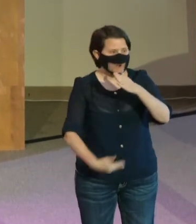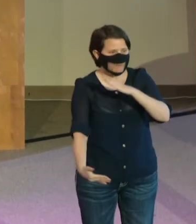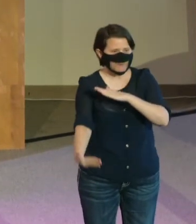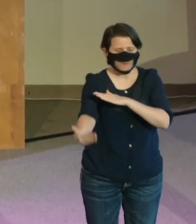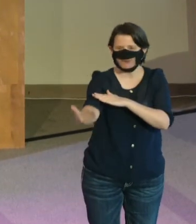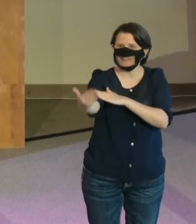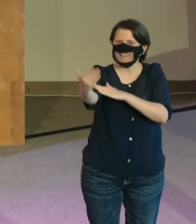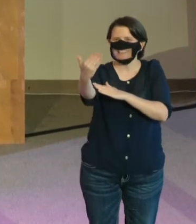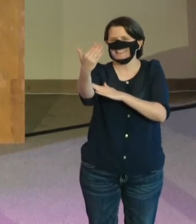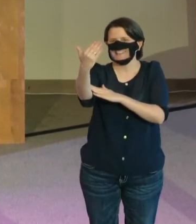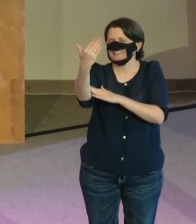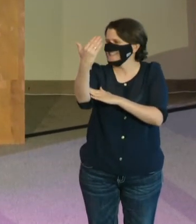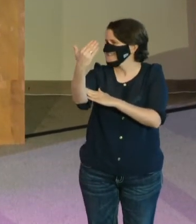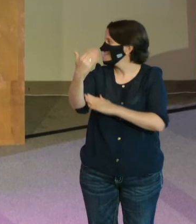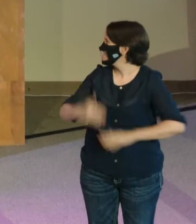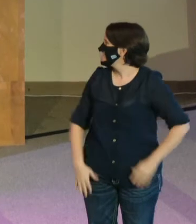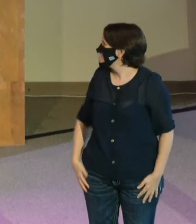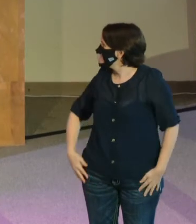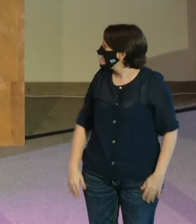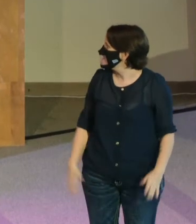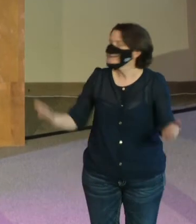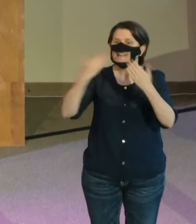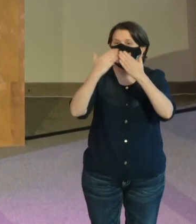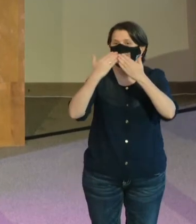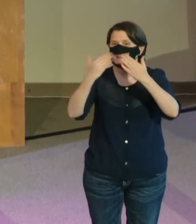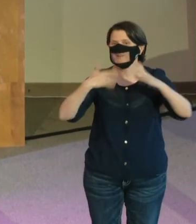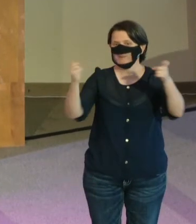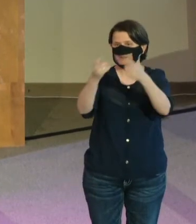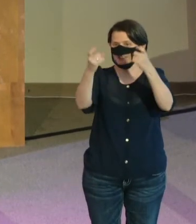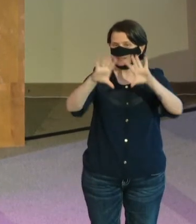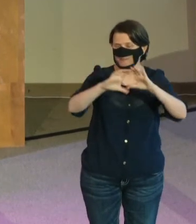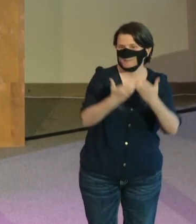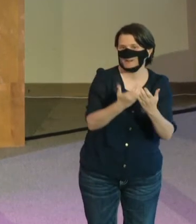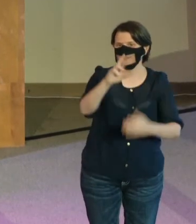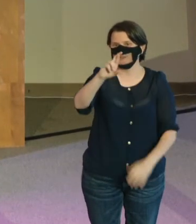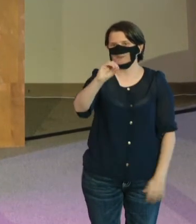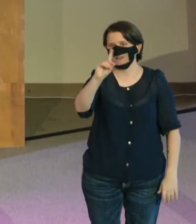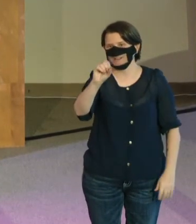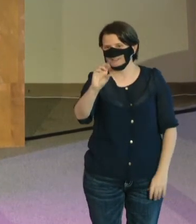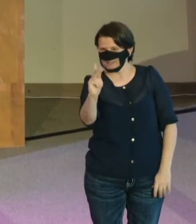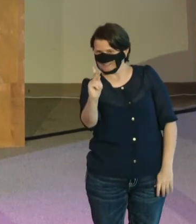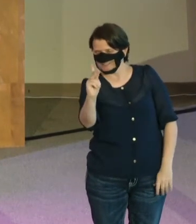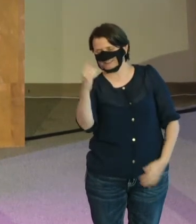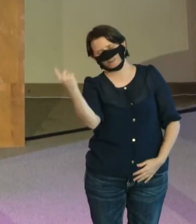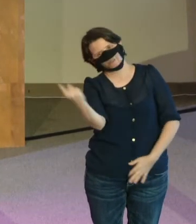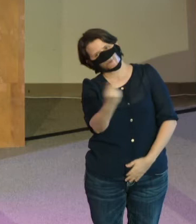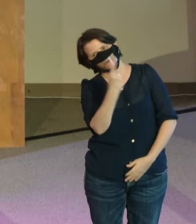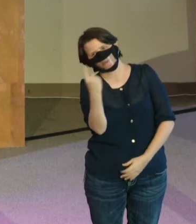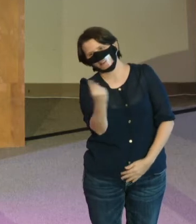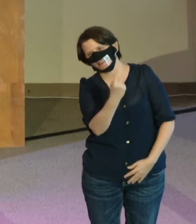morning. Hi. Thank you, Celebration, Roderick, as always.